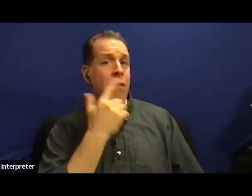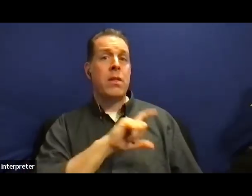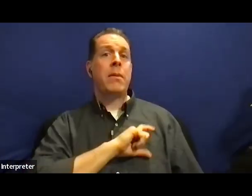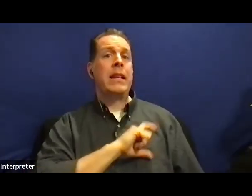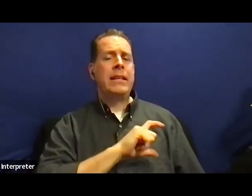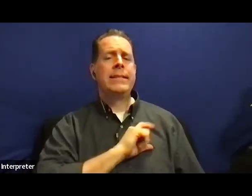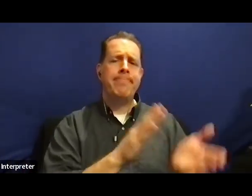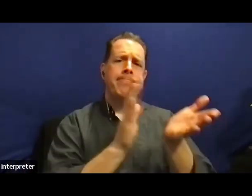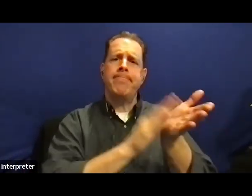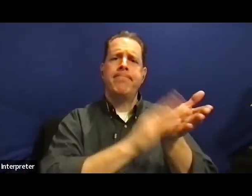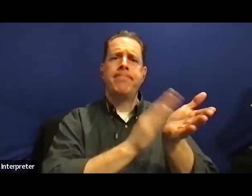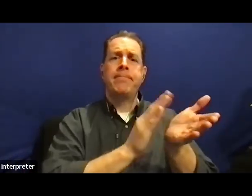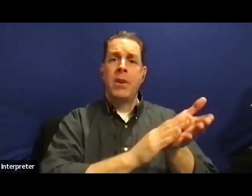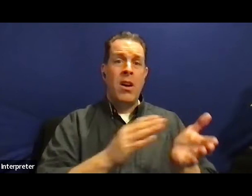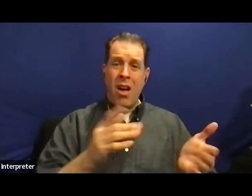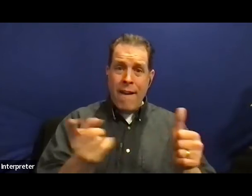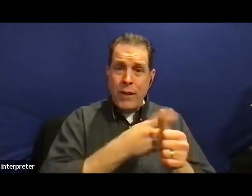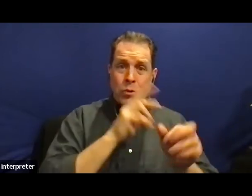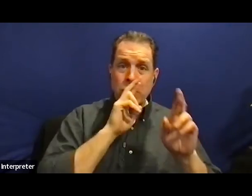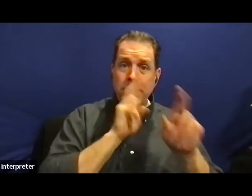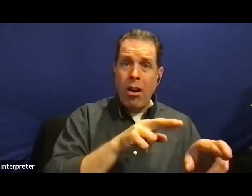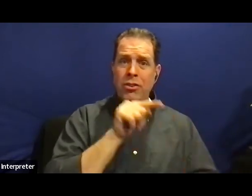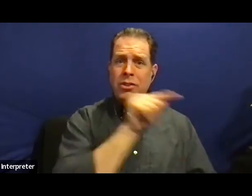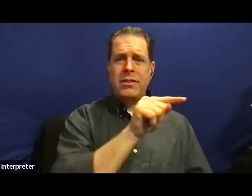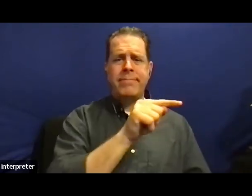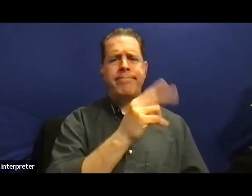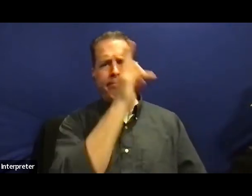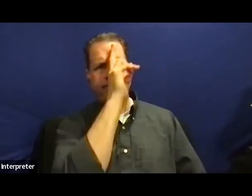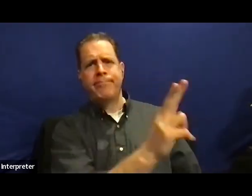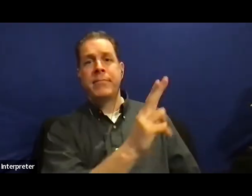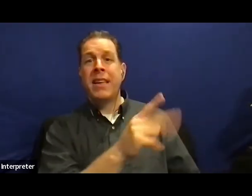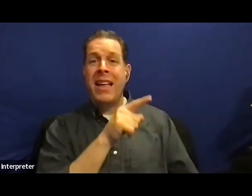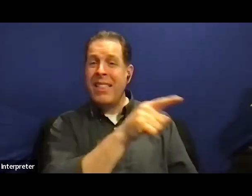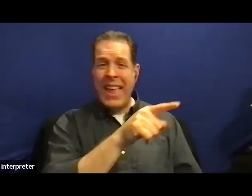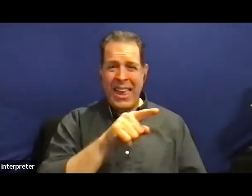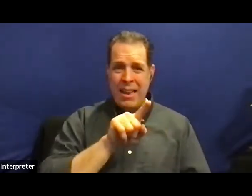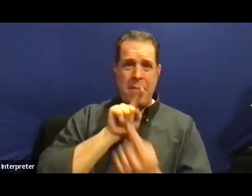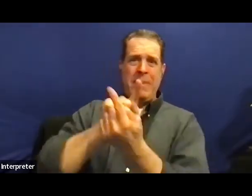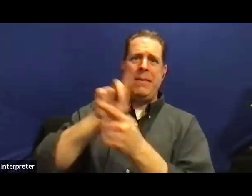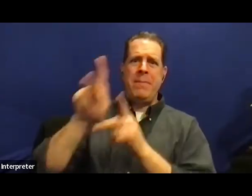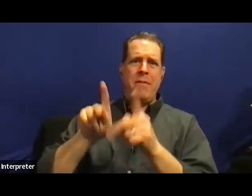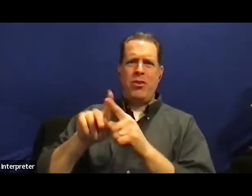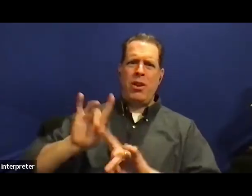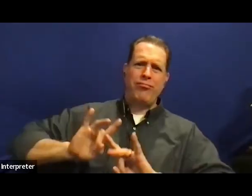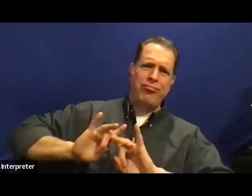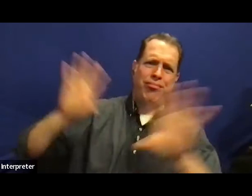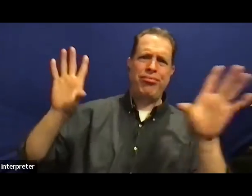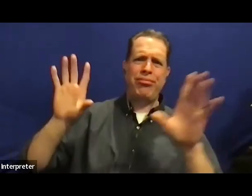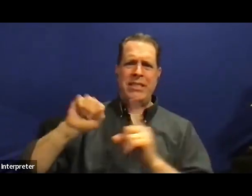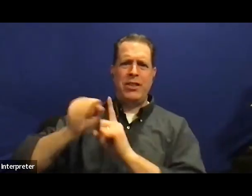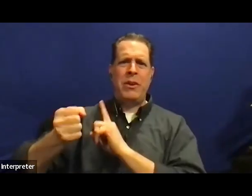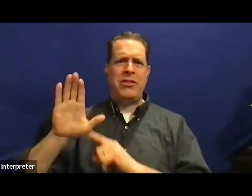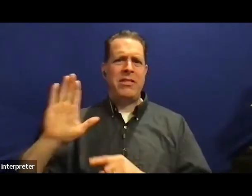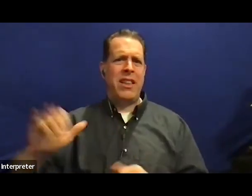officers who are our first responders. They meet people in some of the most challenging moments of their